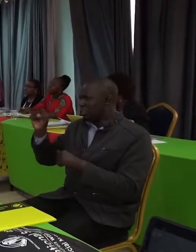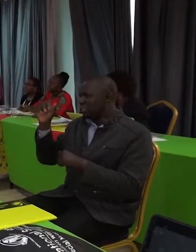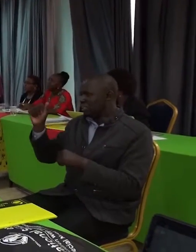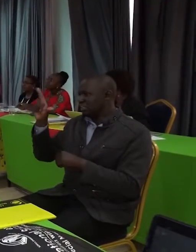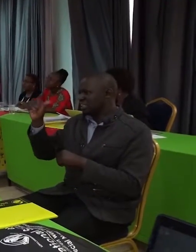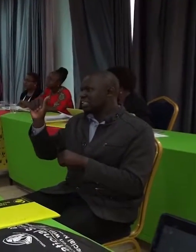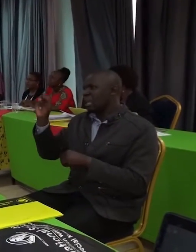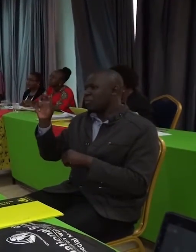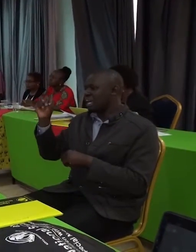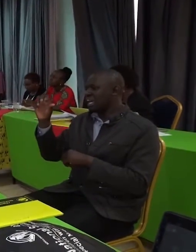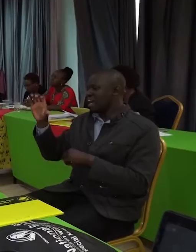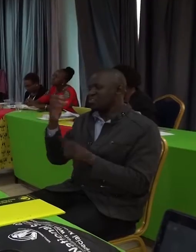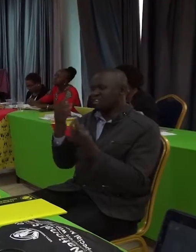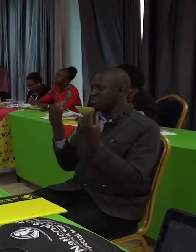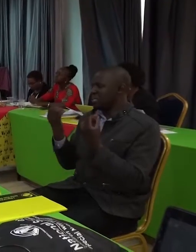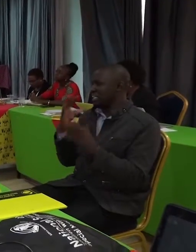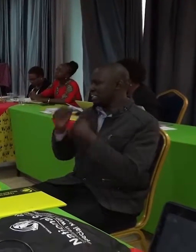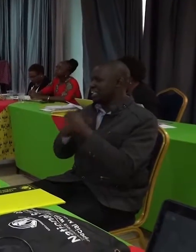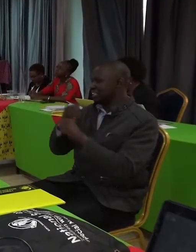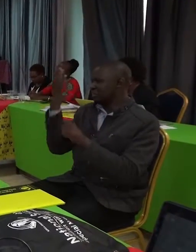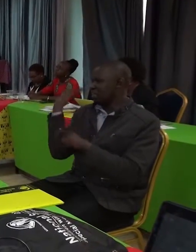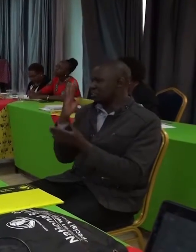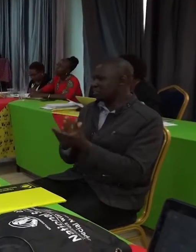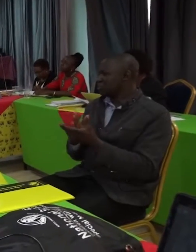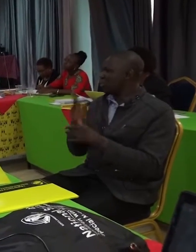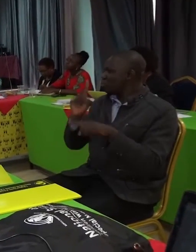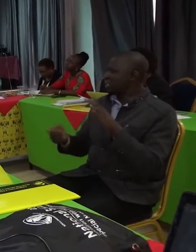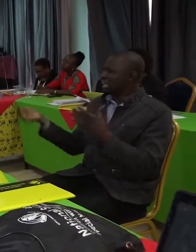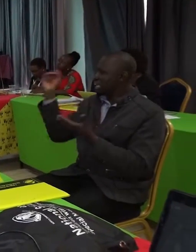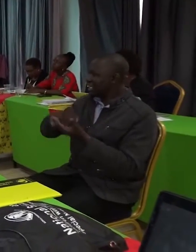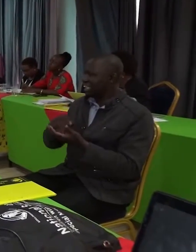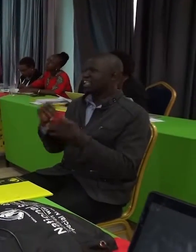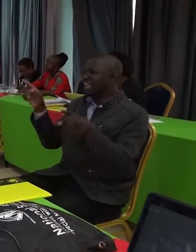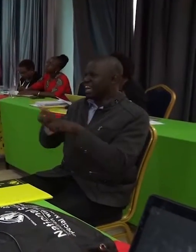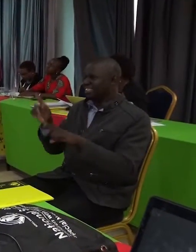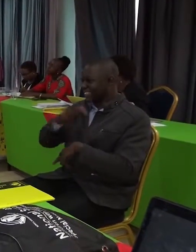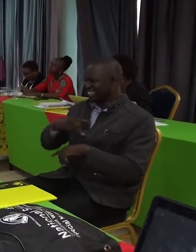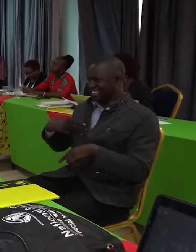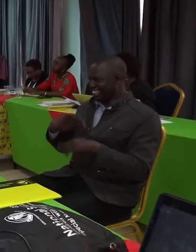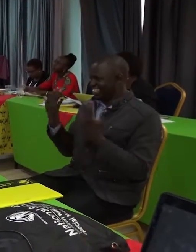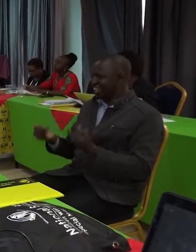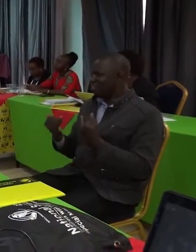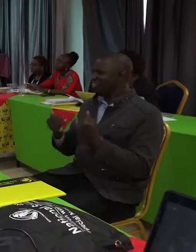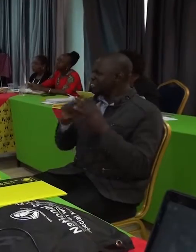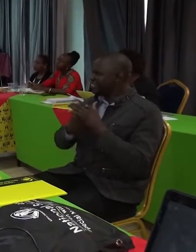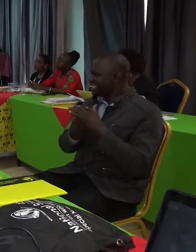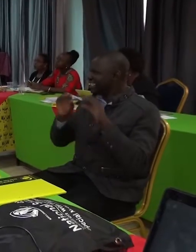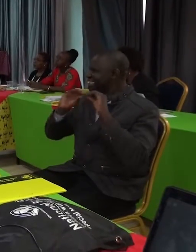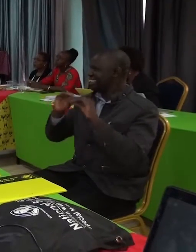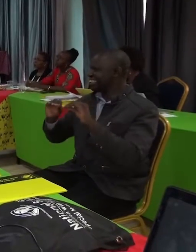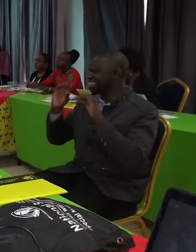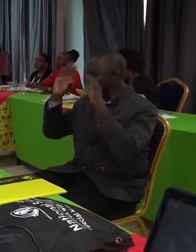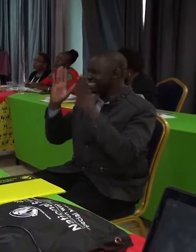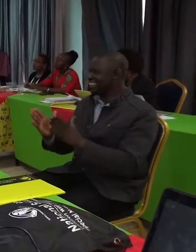Very many years ago. But again, when did we, as Kenya Institute of Special Education, start teaching teachers on